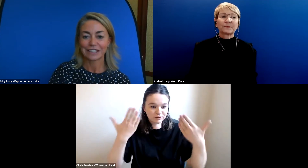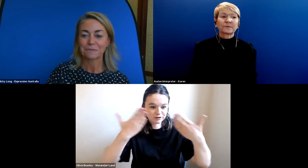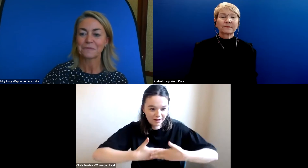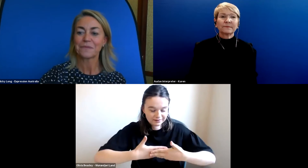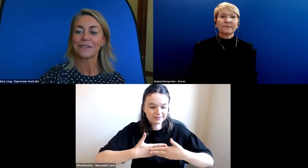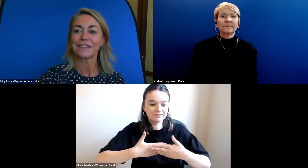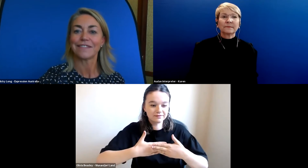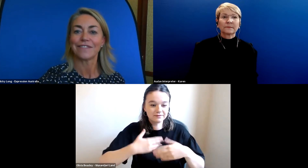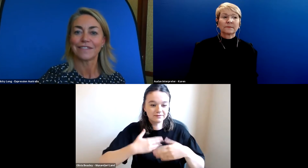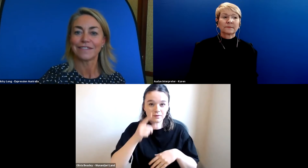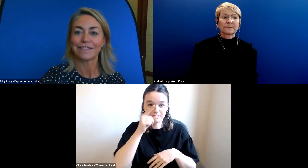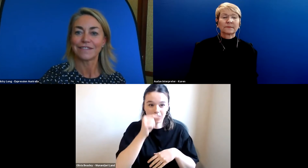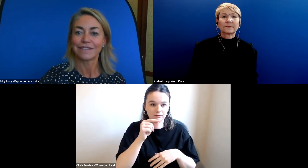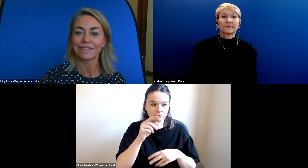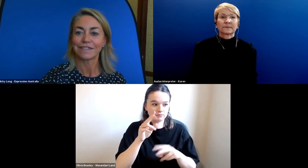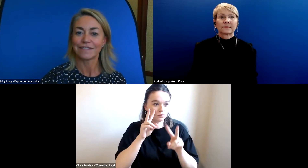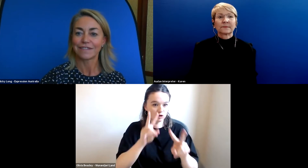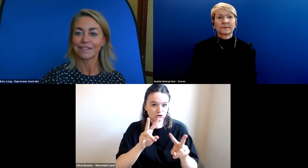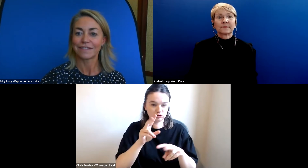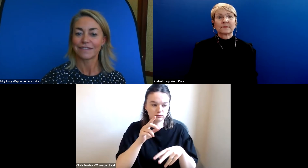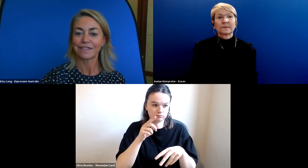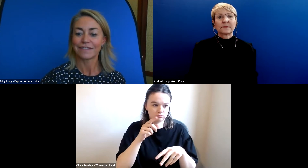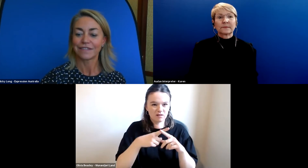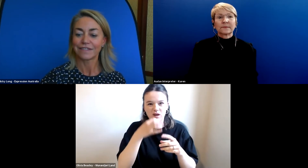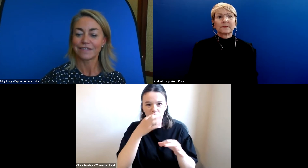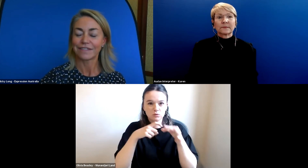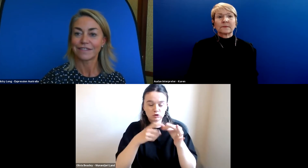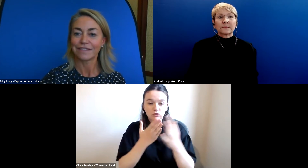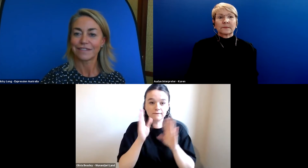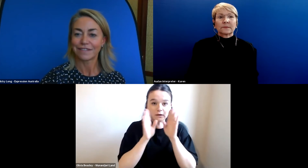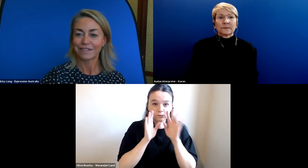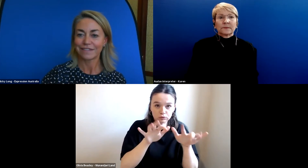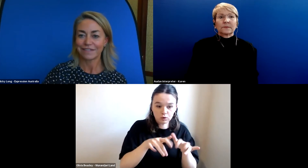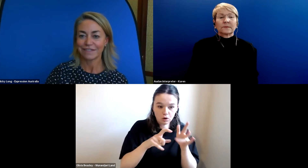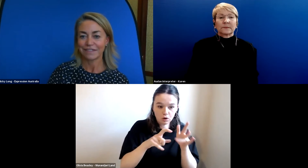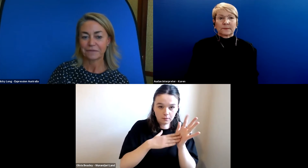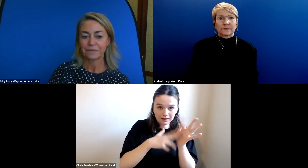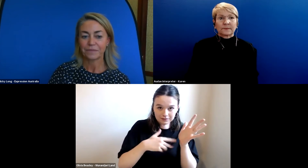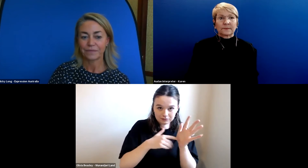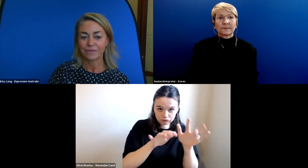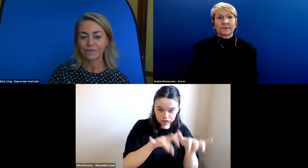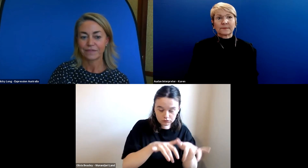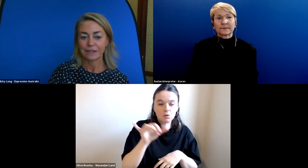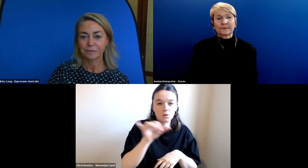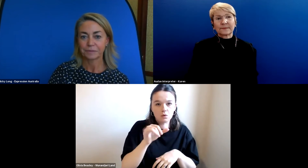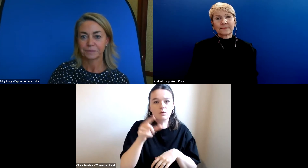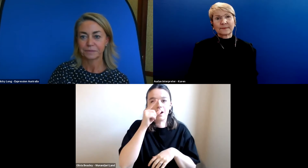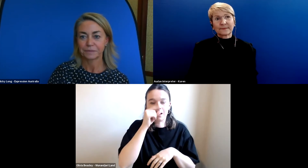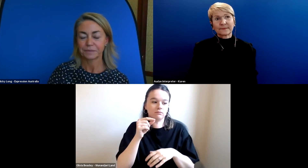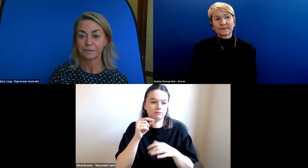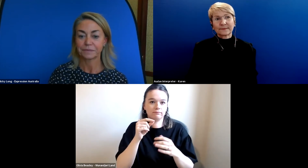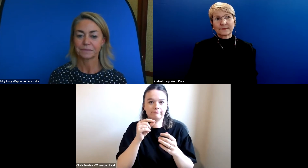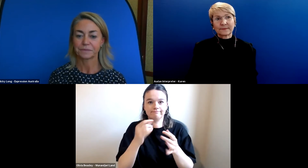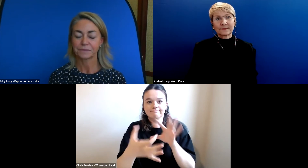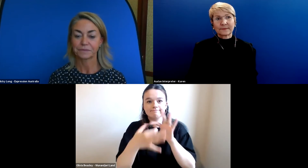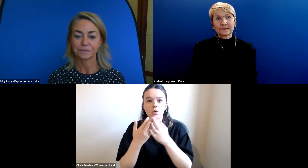Yeah, and I'd just like to remind everybody who's tuning in this evening and watching us tonight that you can ask questions via